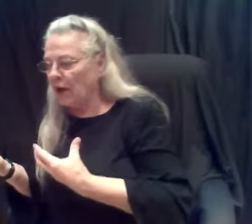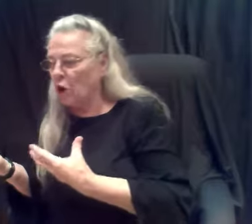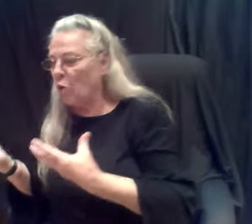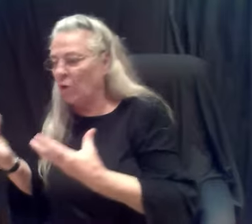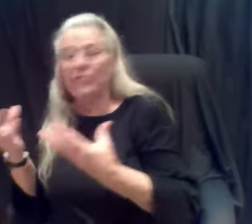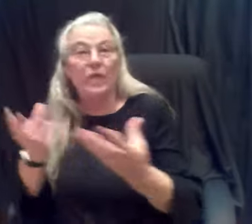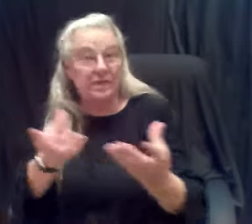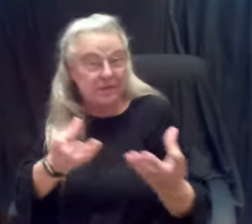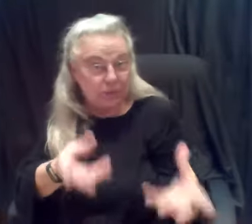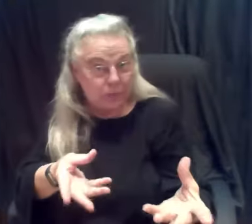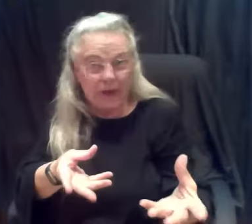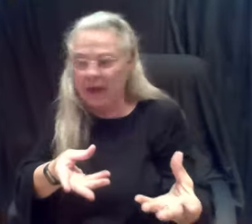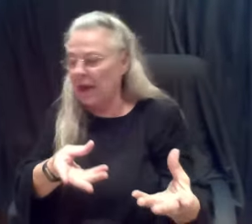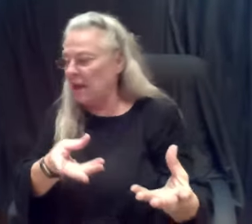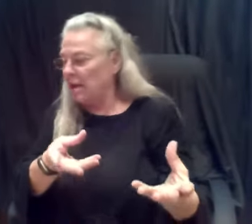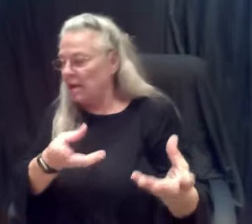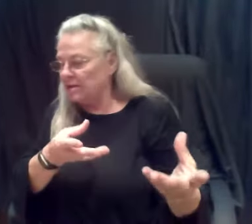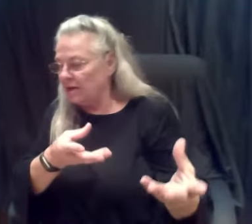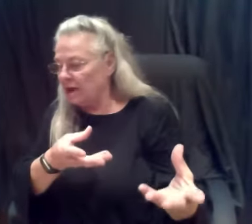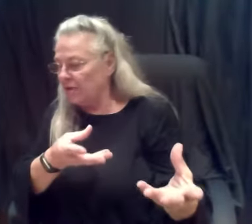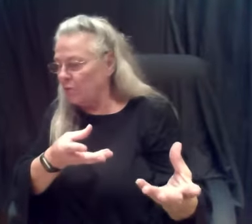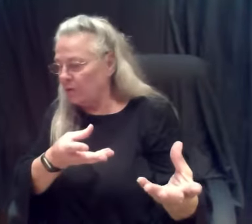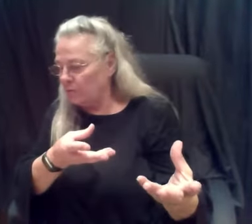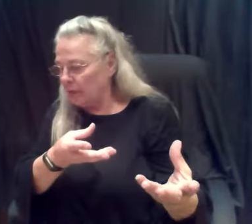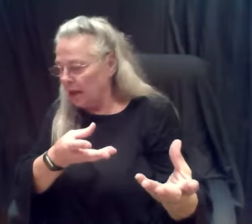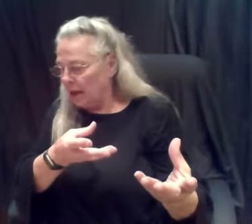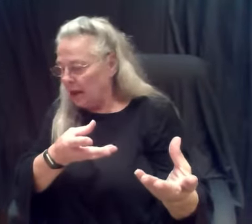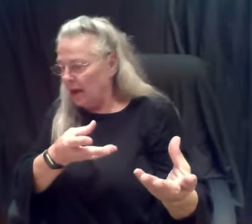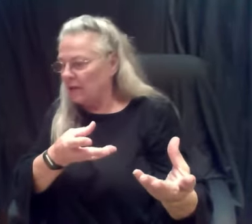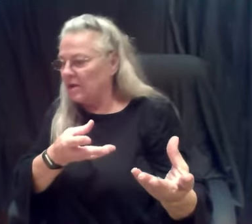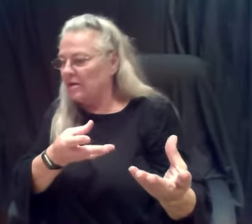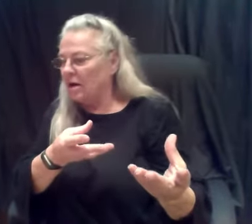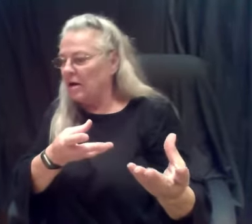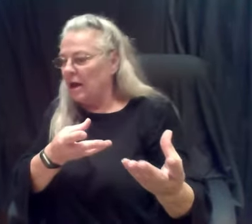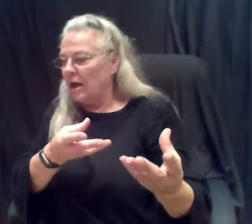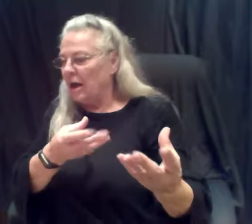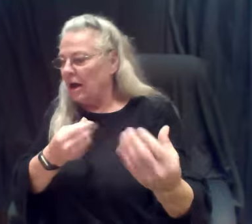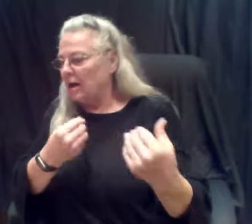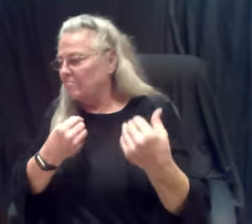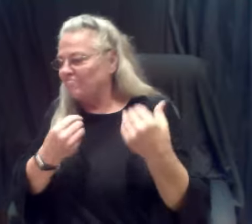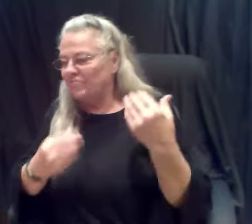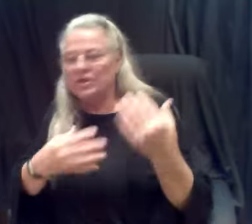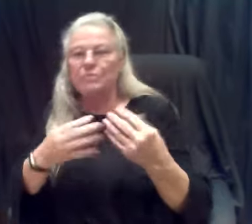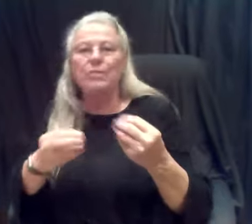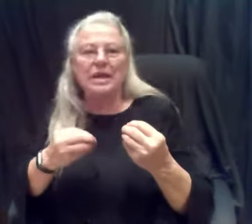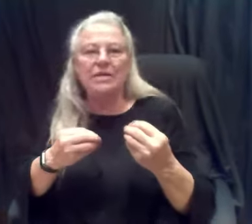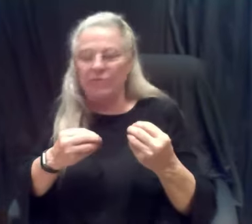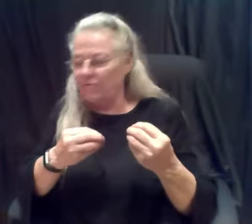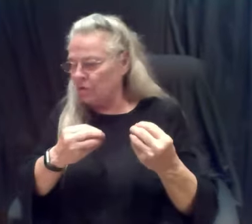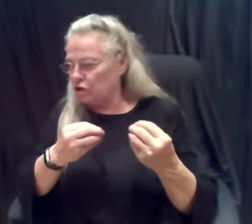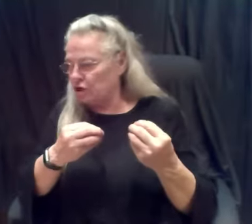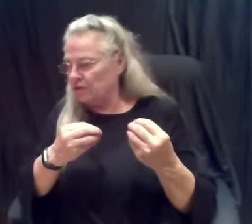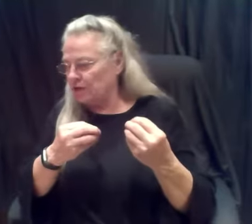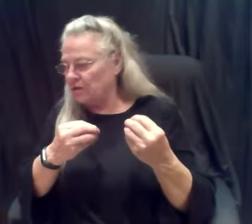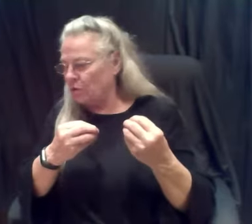with friends to play is another one. There are um, just many different versions, and so make